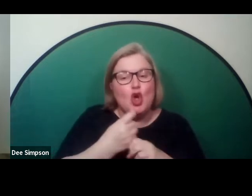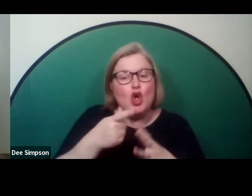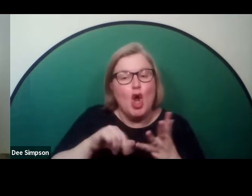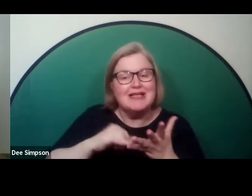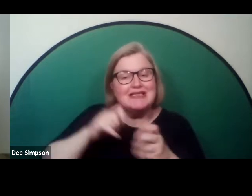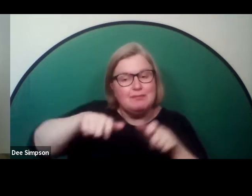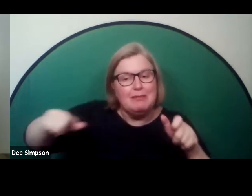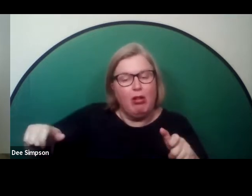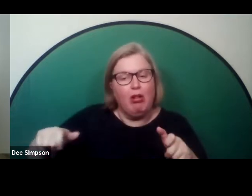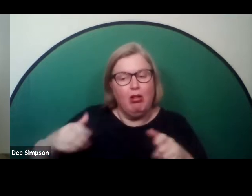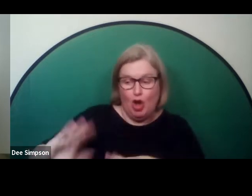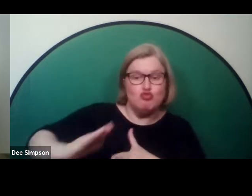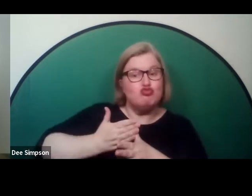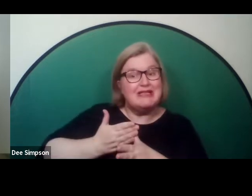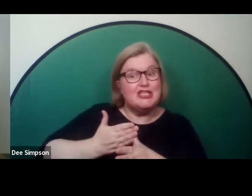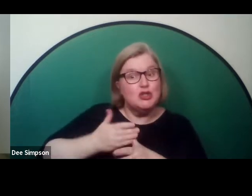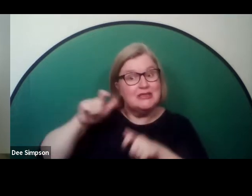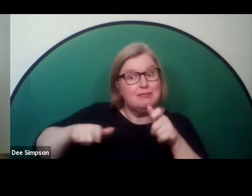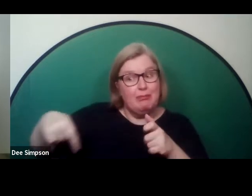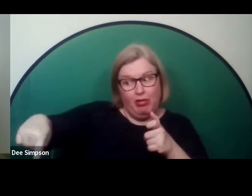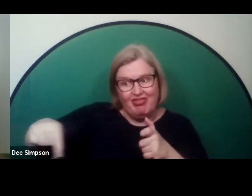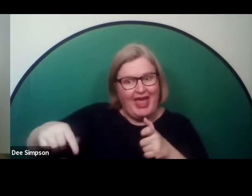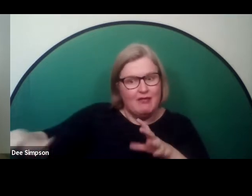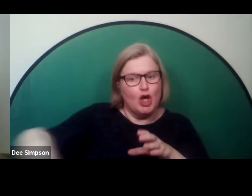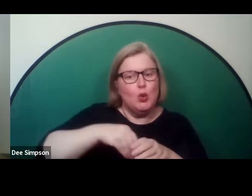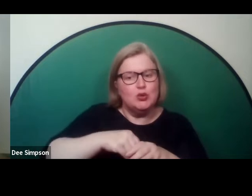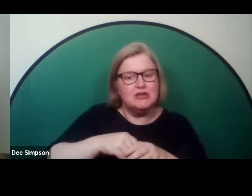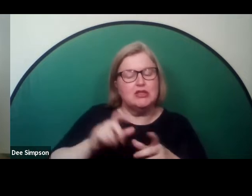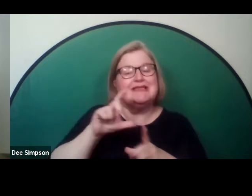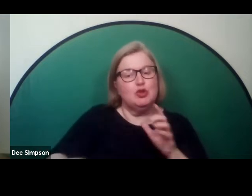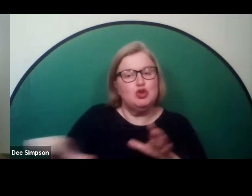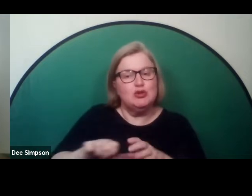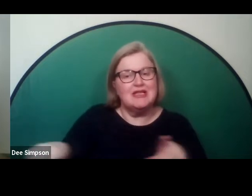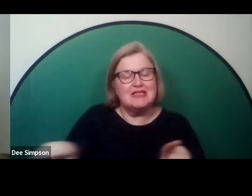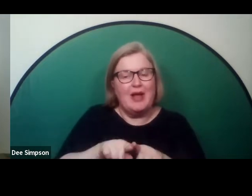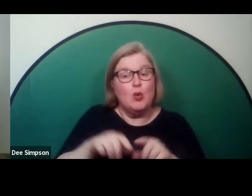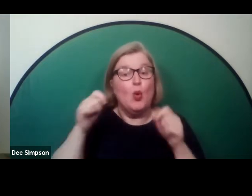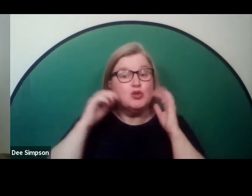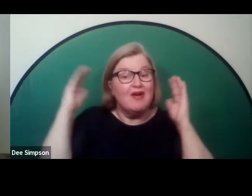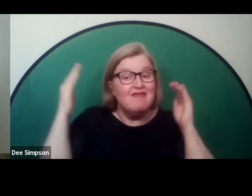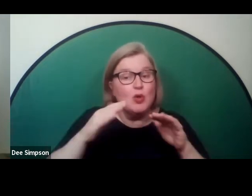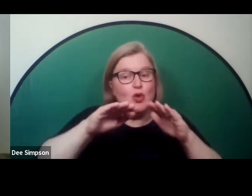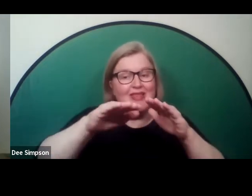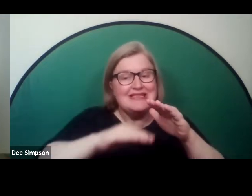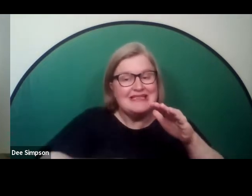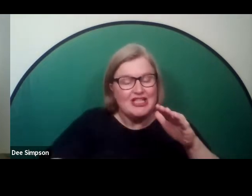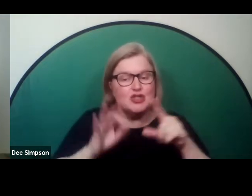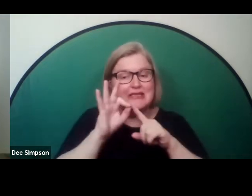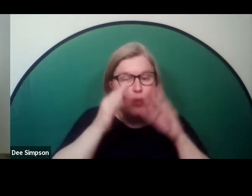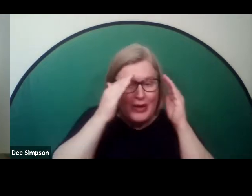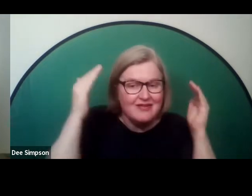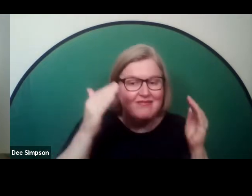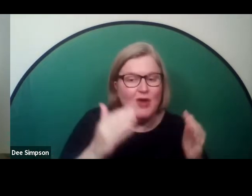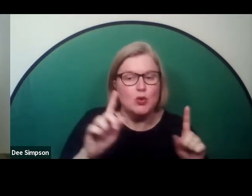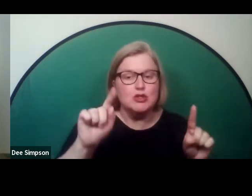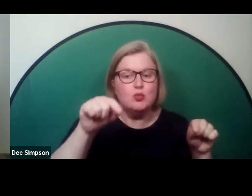throughout COP negotiations. And again, that's to really underscore that intersectional point. I think a lot of the work today has really focused